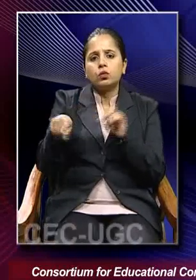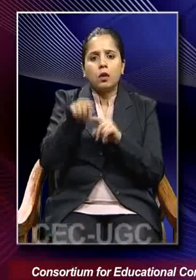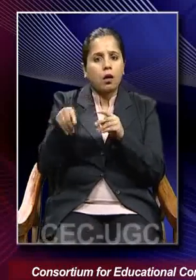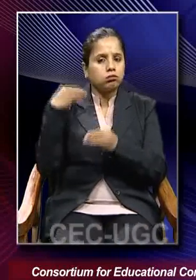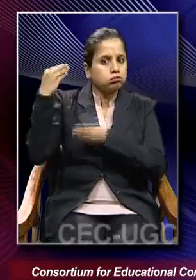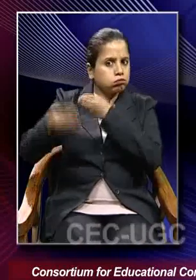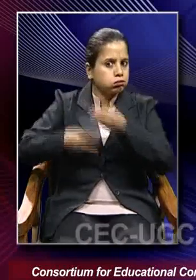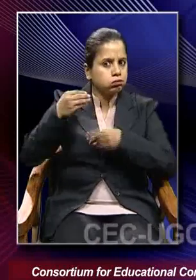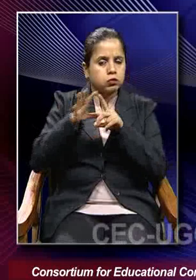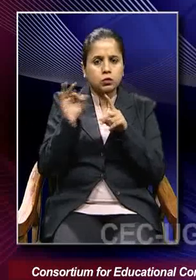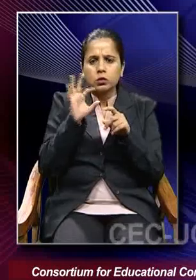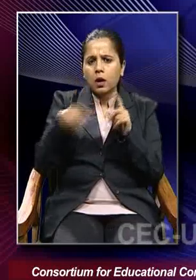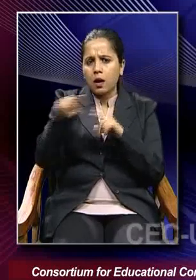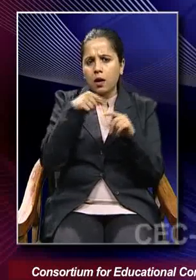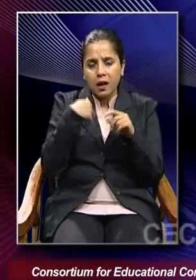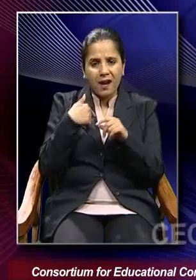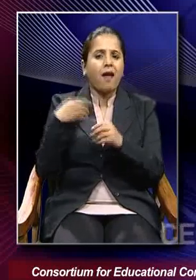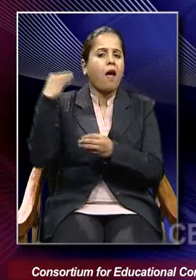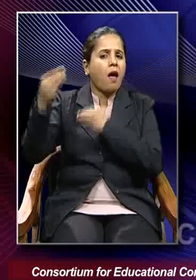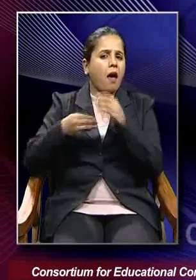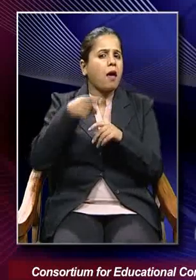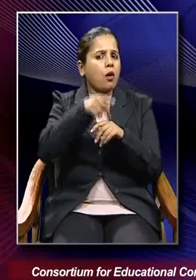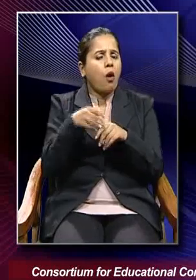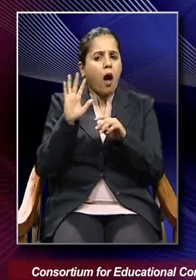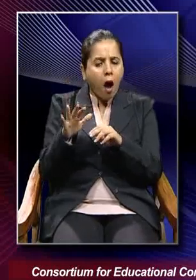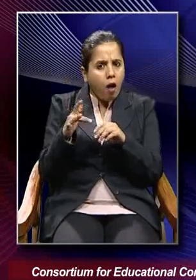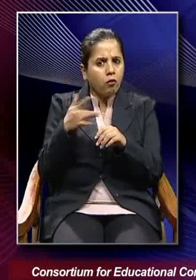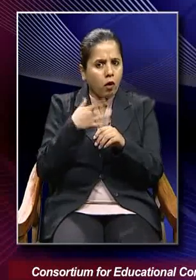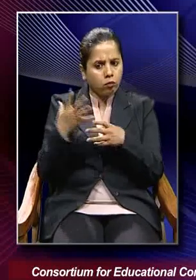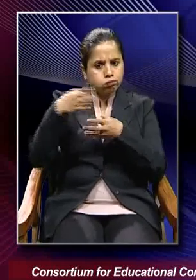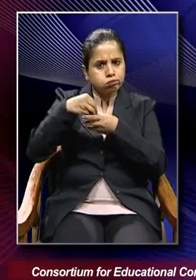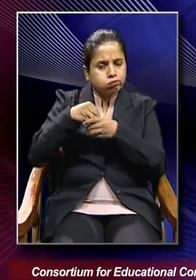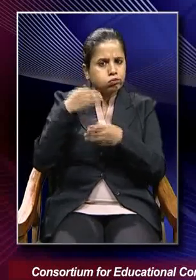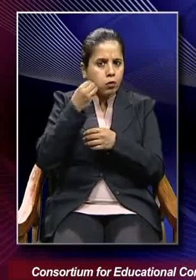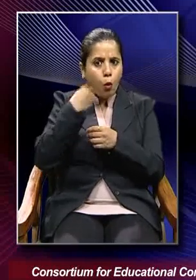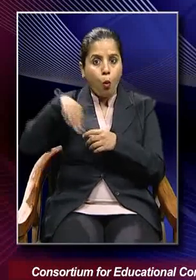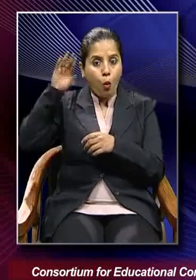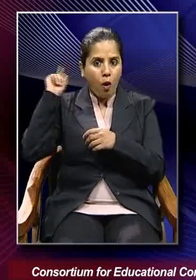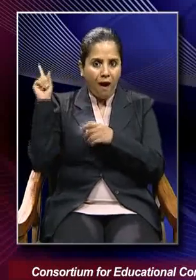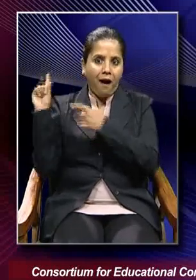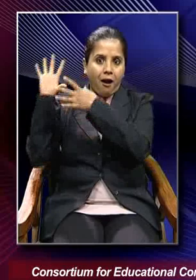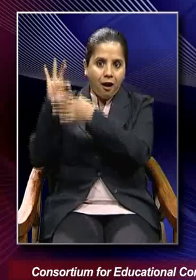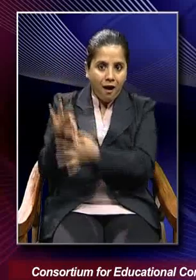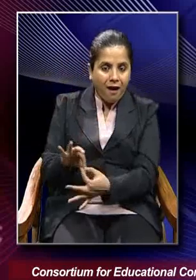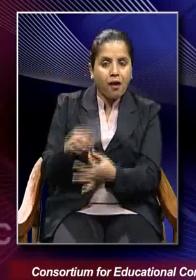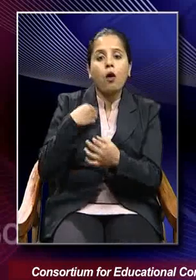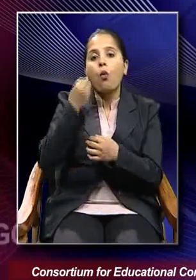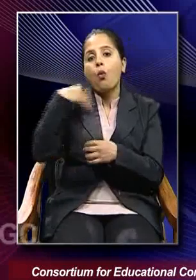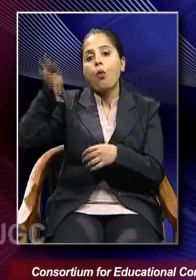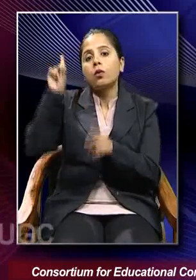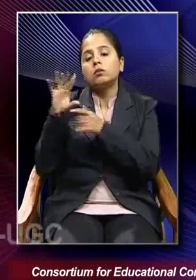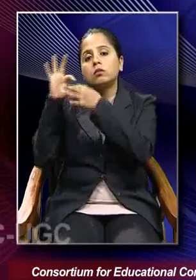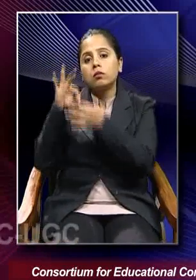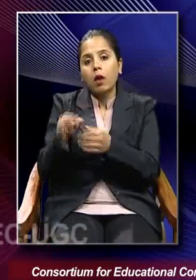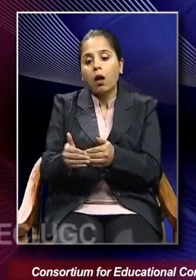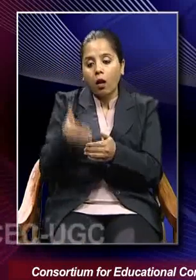heritage, the significance that heritage carries for our past and connecting to our past,